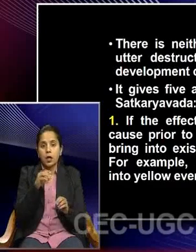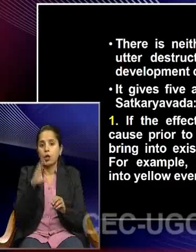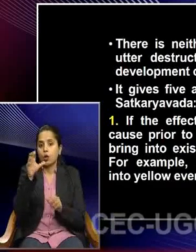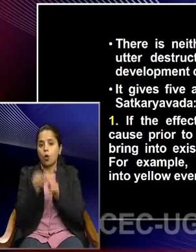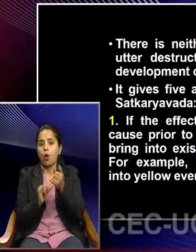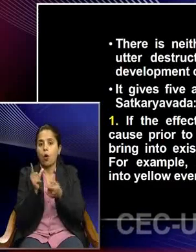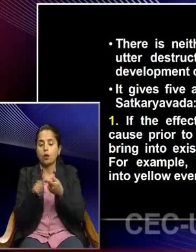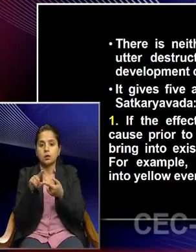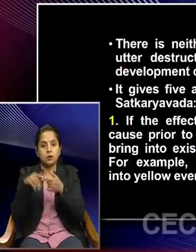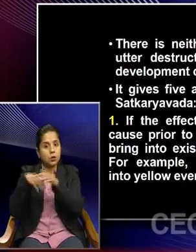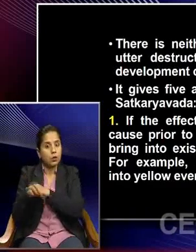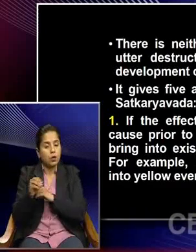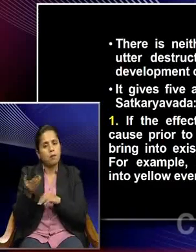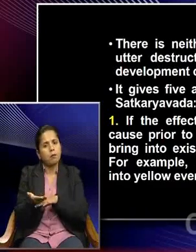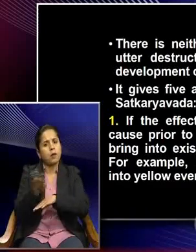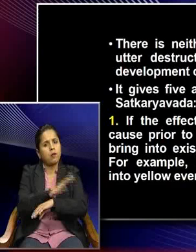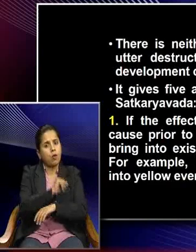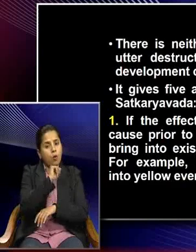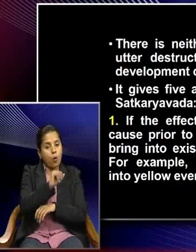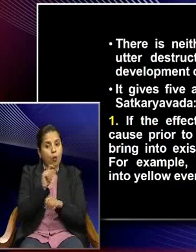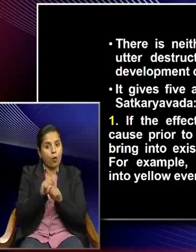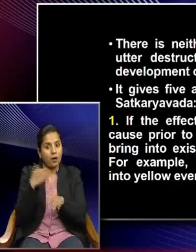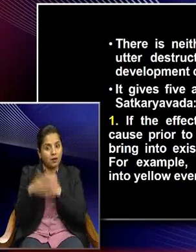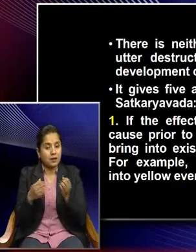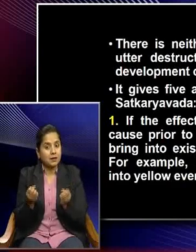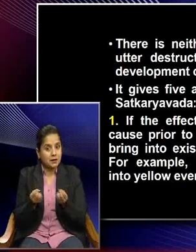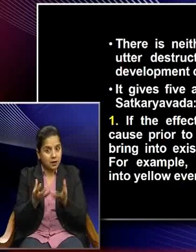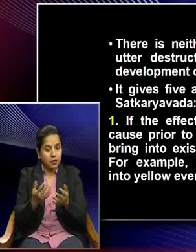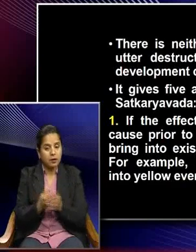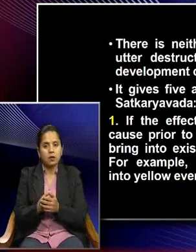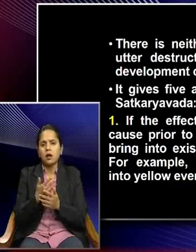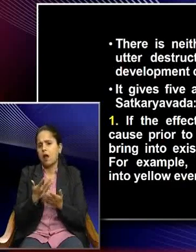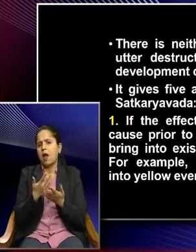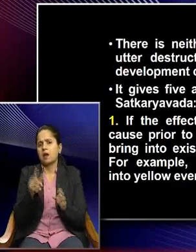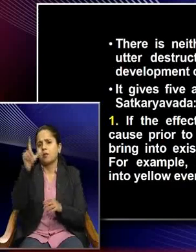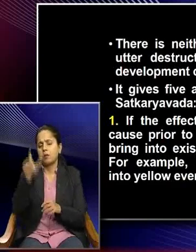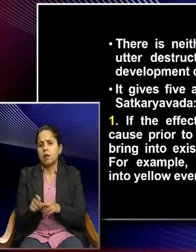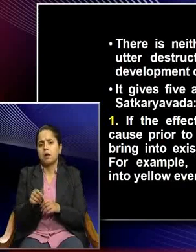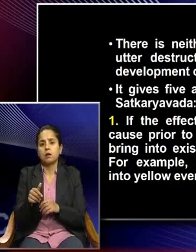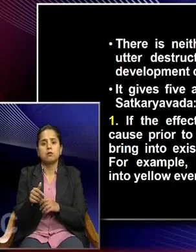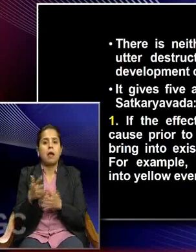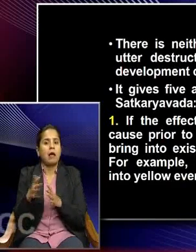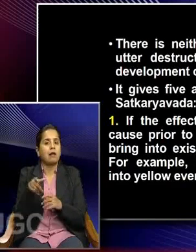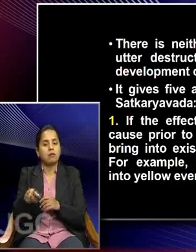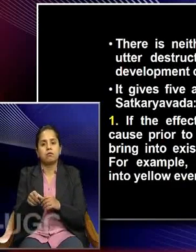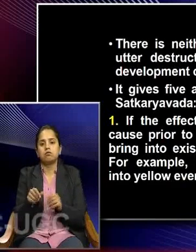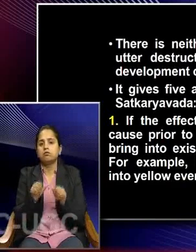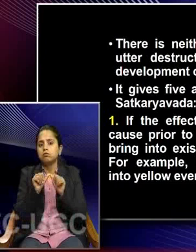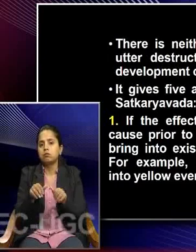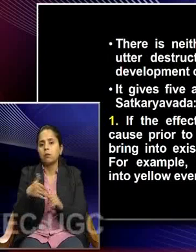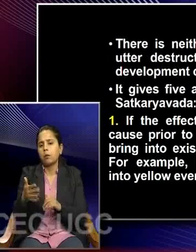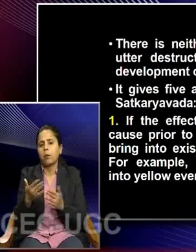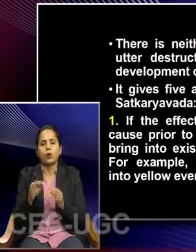cause prior to its operation, none can bring it into